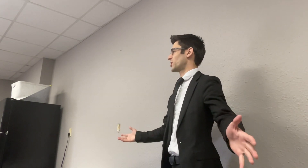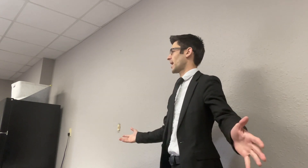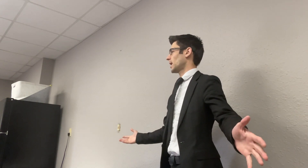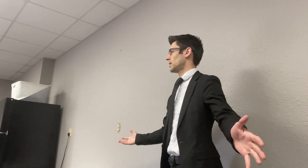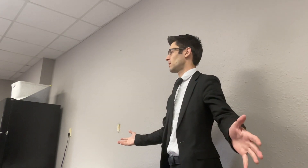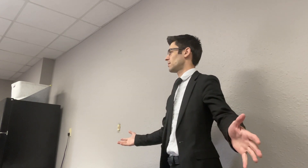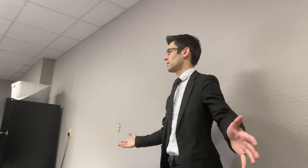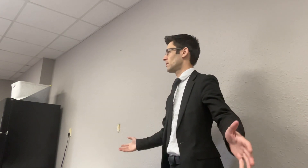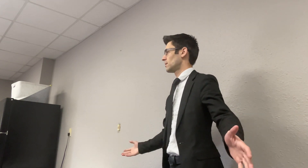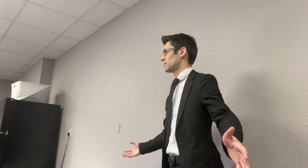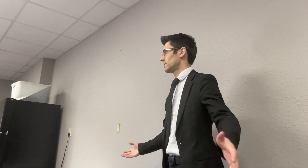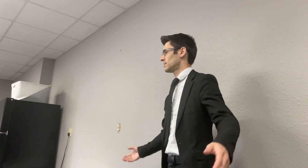day?